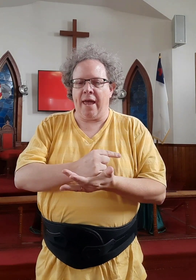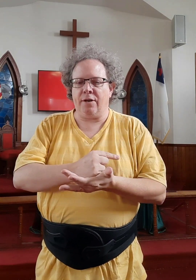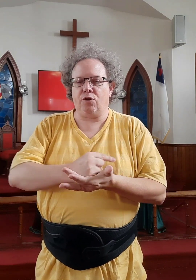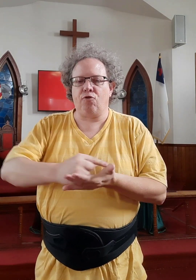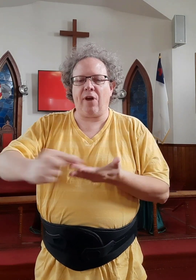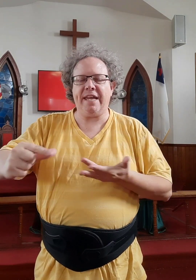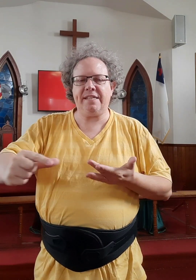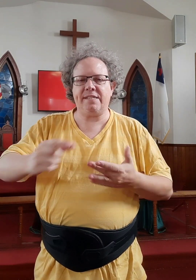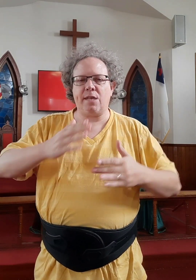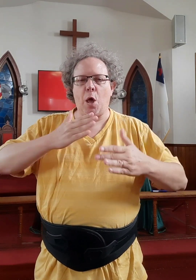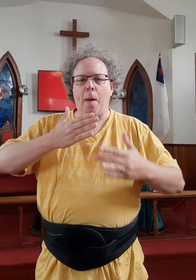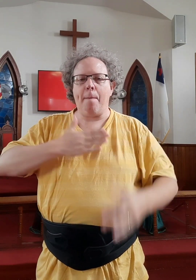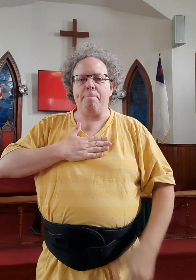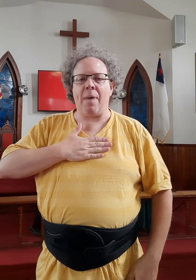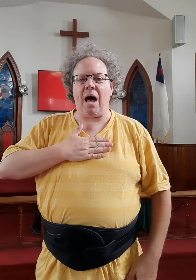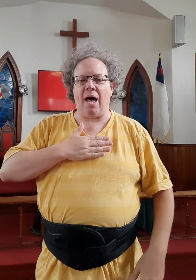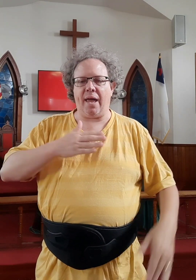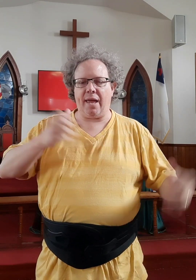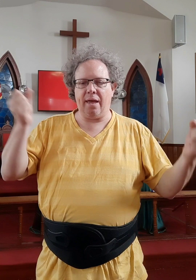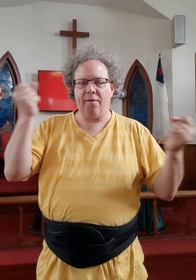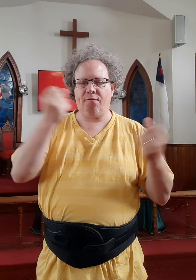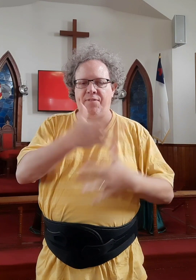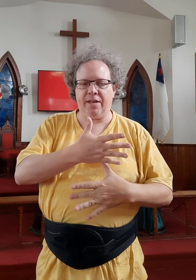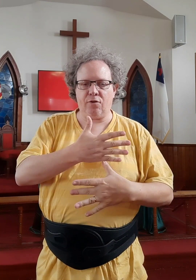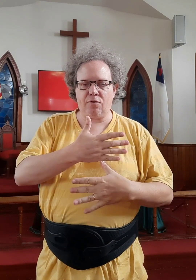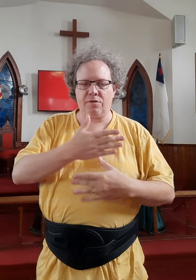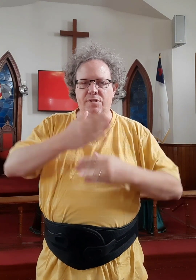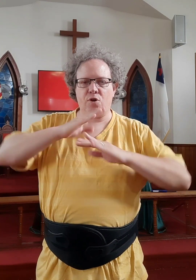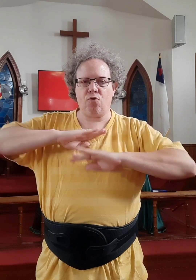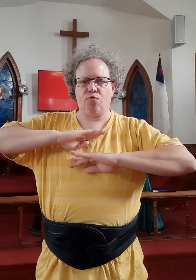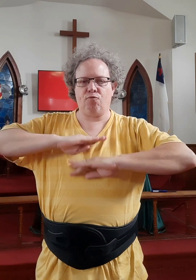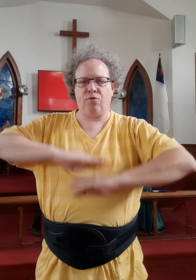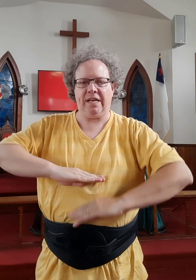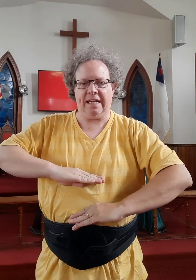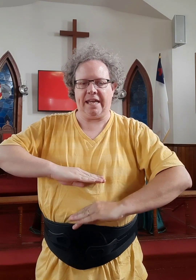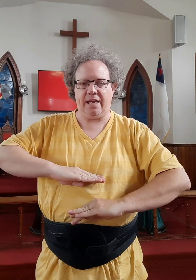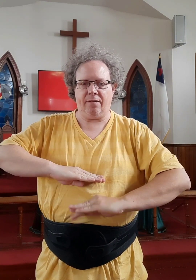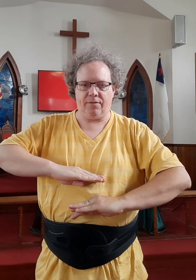and grace my fears relieved.